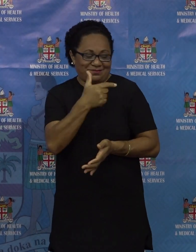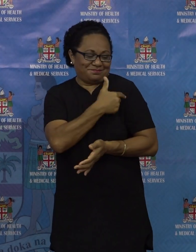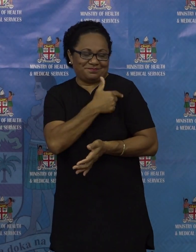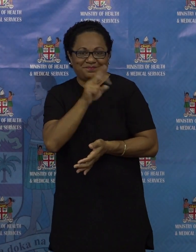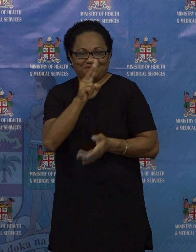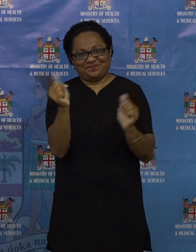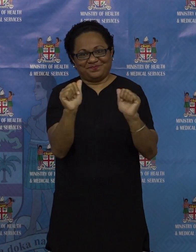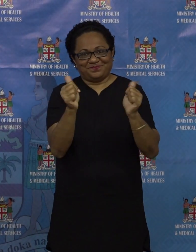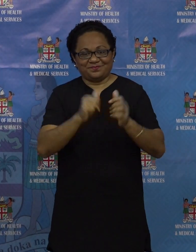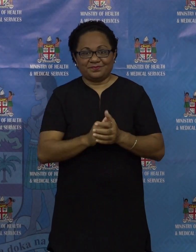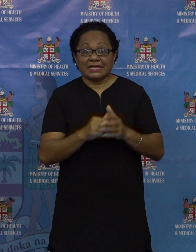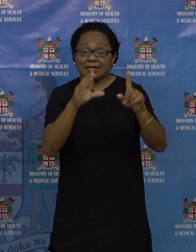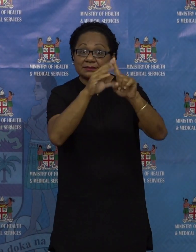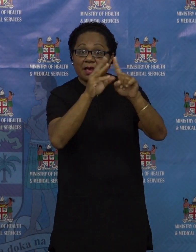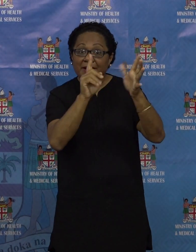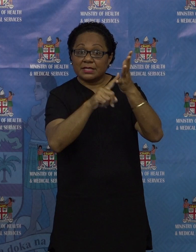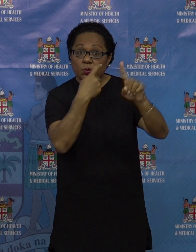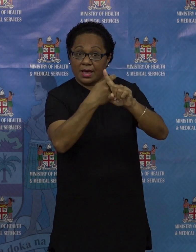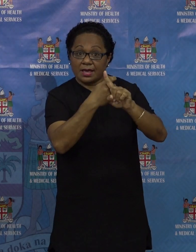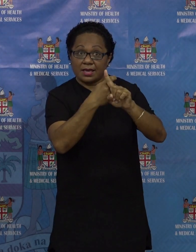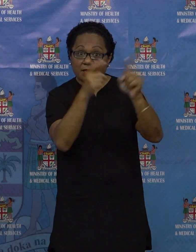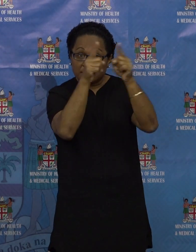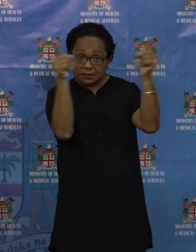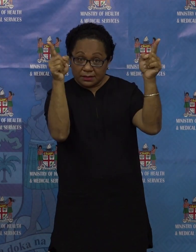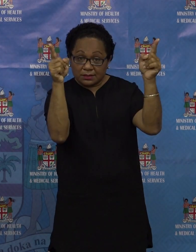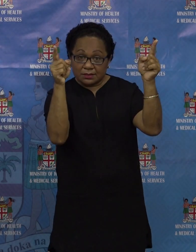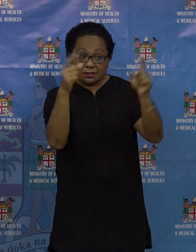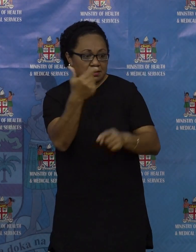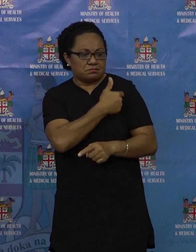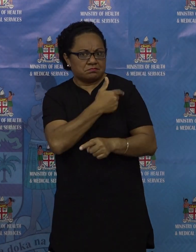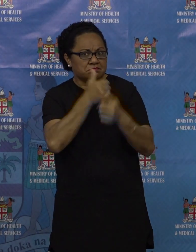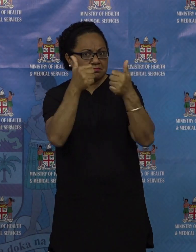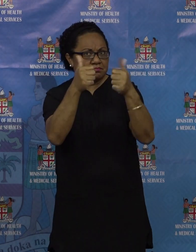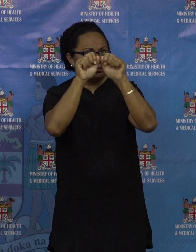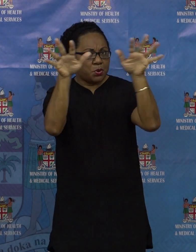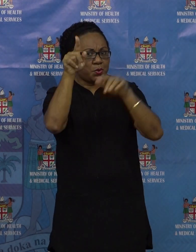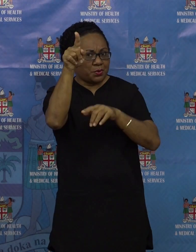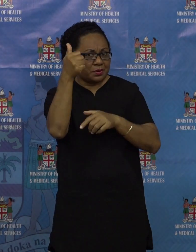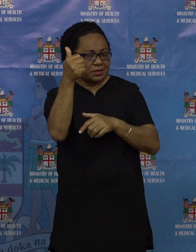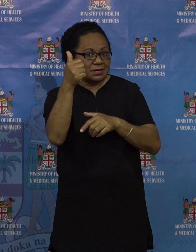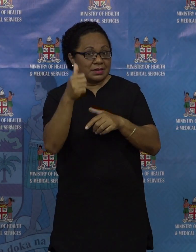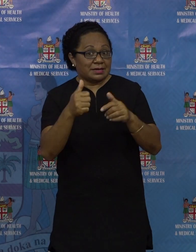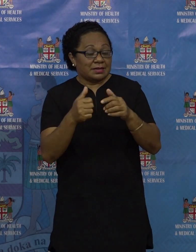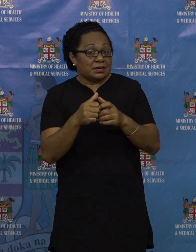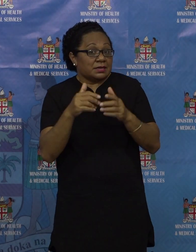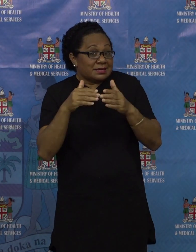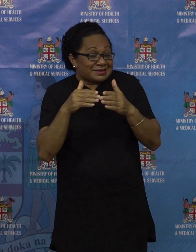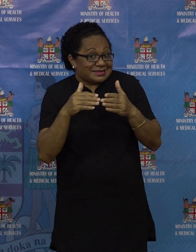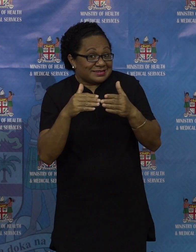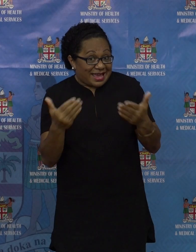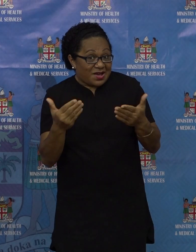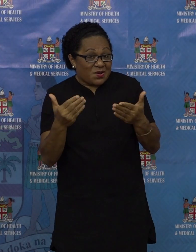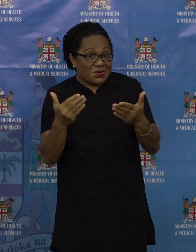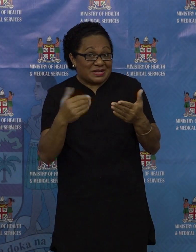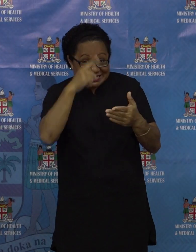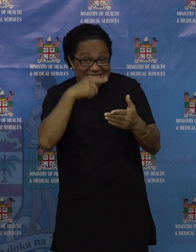For instance, in the UK, where they have had a high vaccination coverage rate, they are now seeing surges of cases due to the